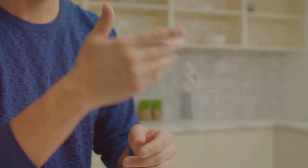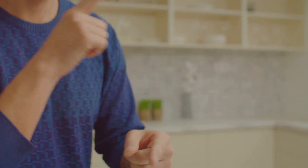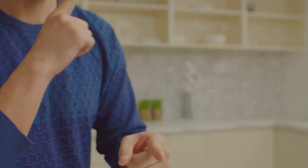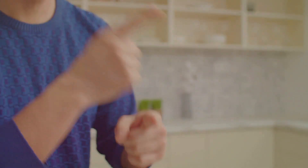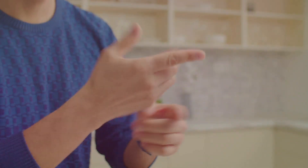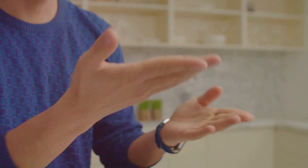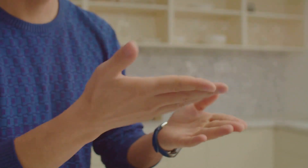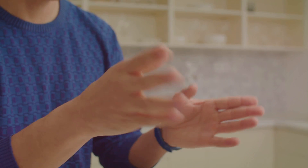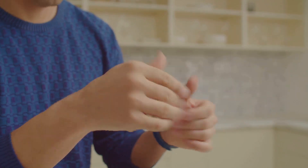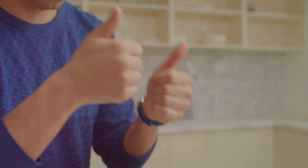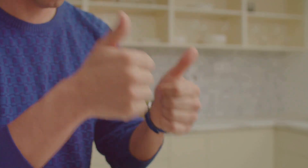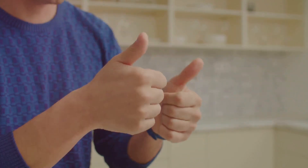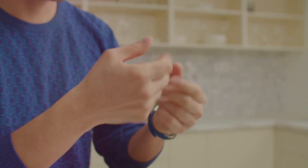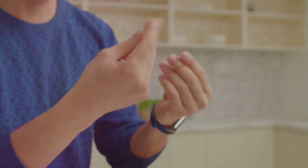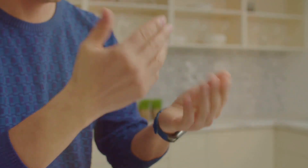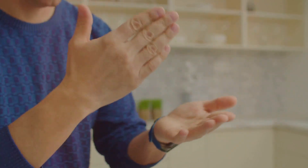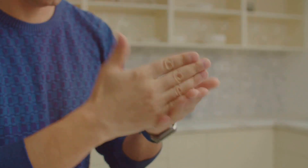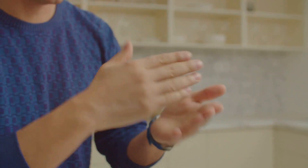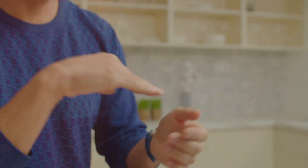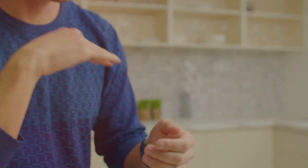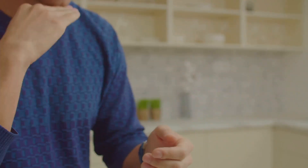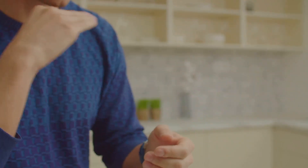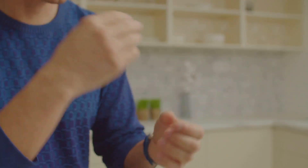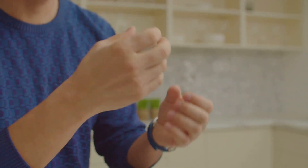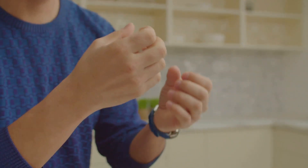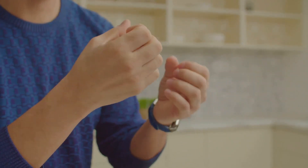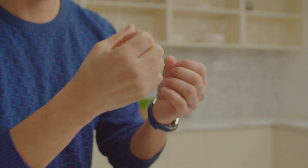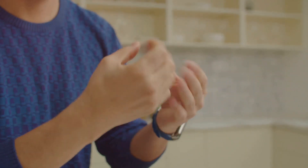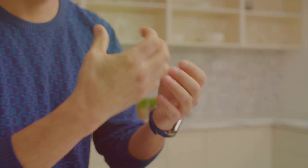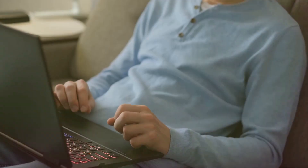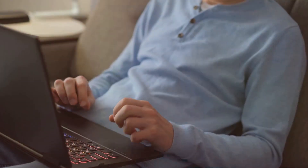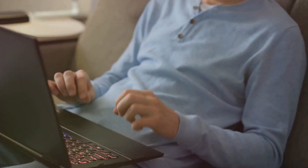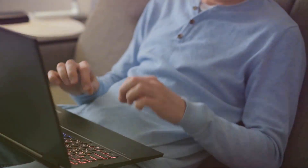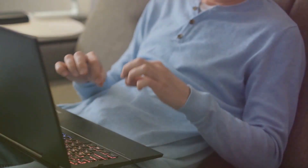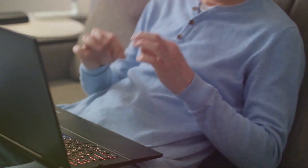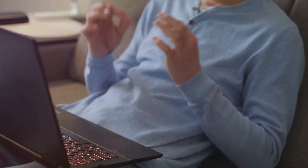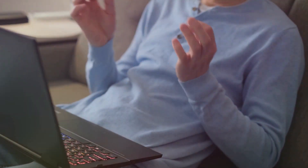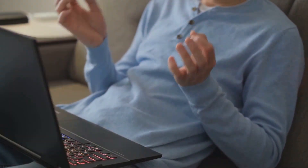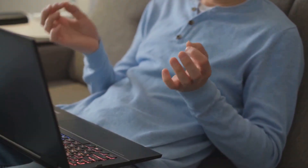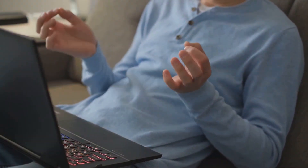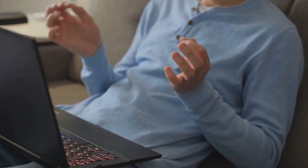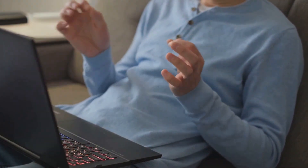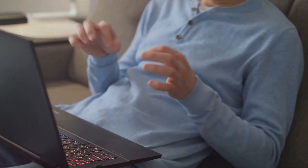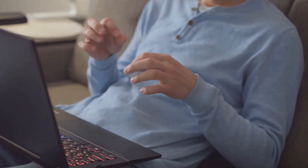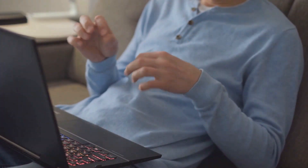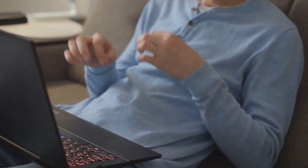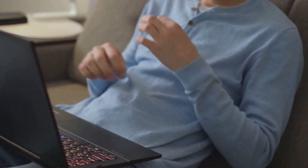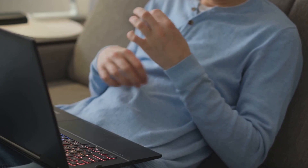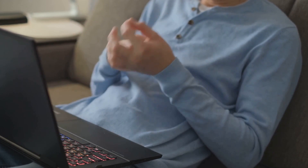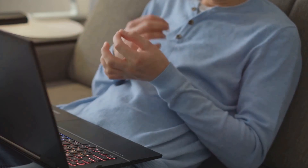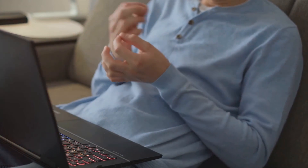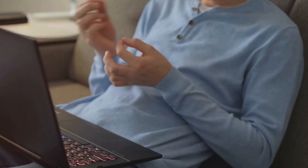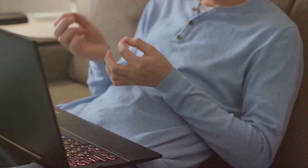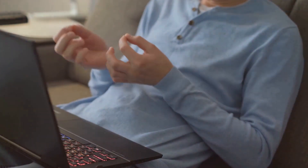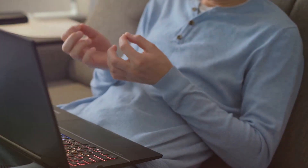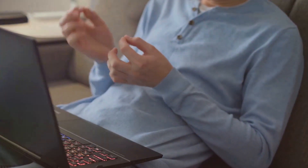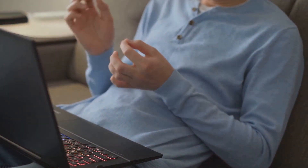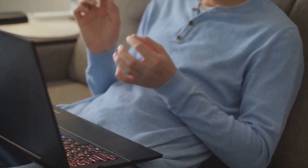rich and complex language that reflects the experiences and worldview of the Deaf community. It's a language that speaks volumes through silence,